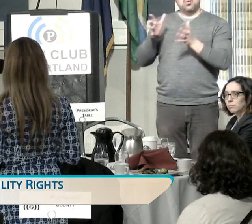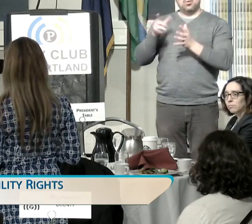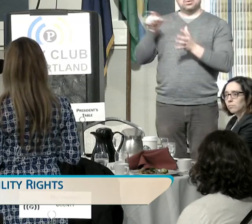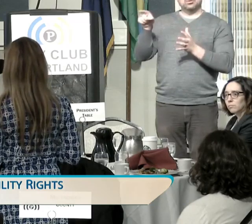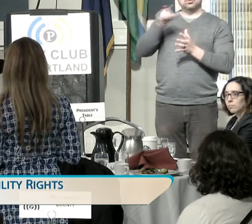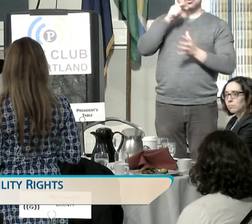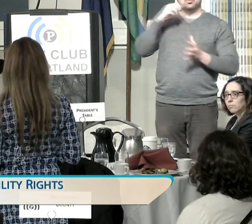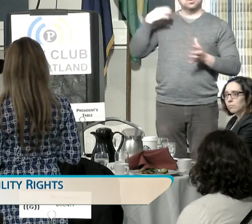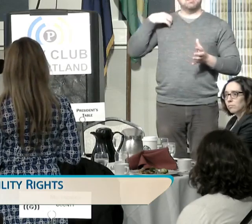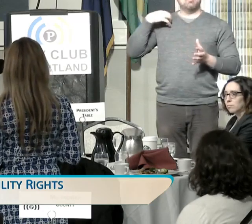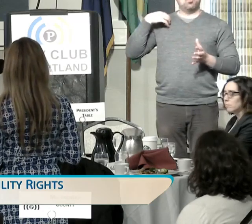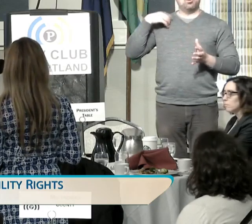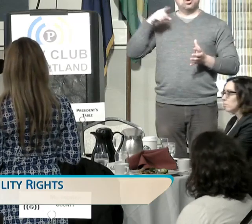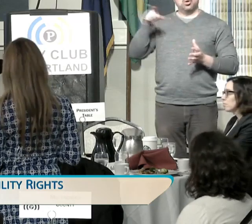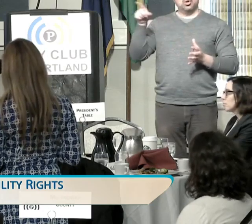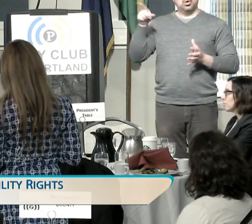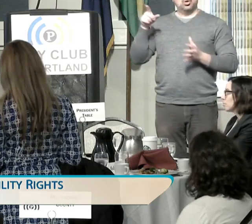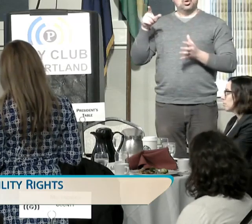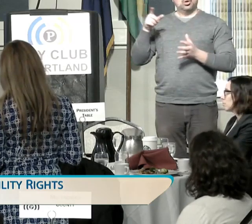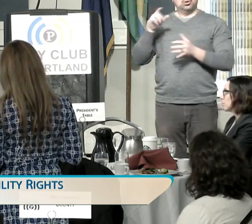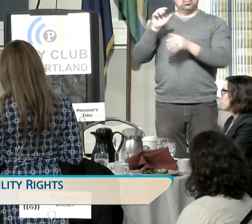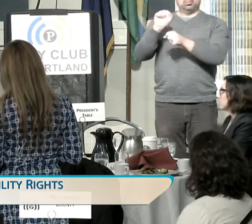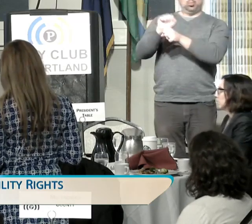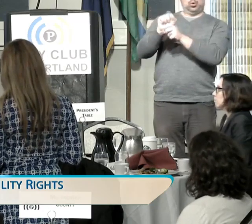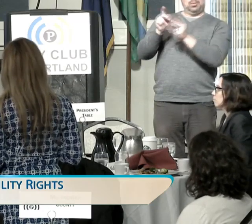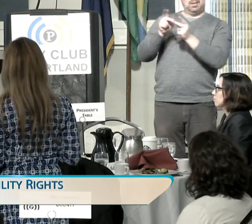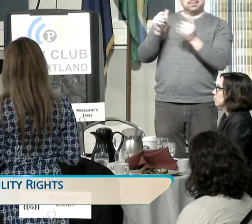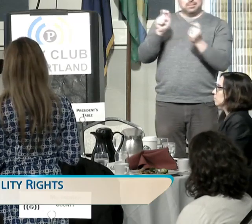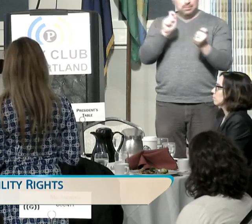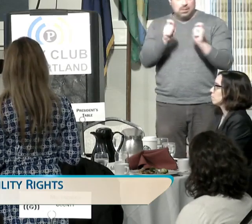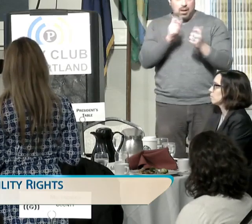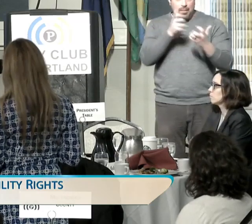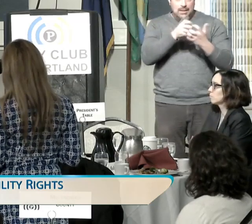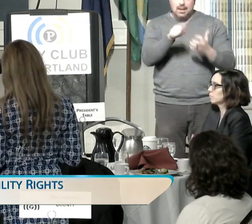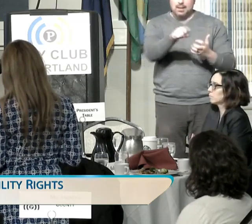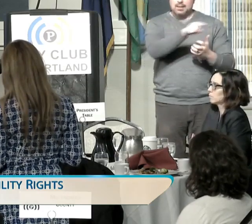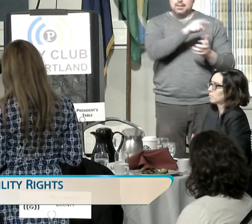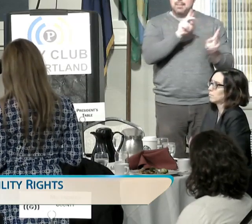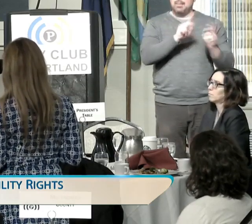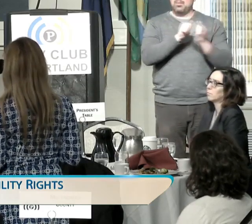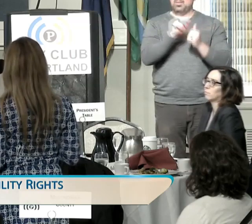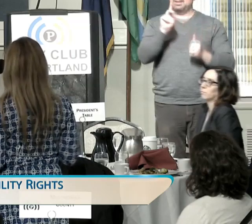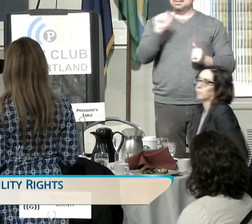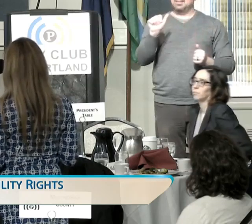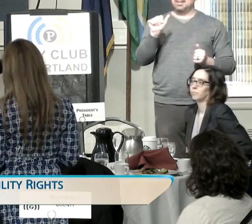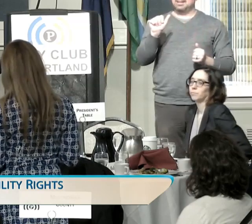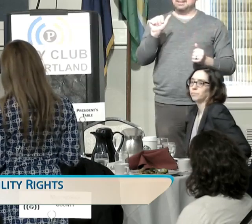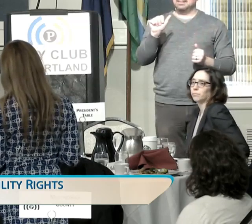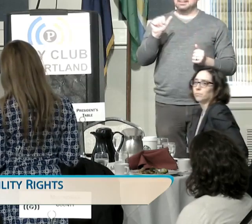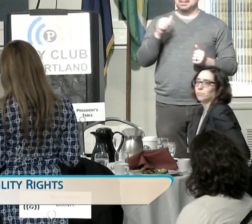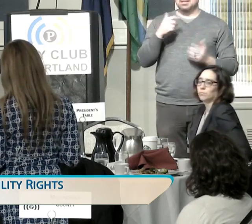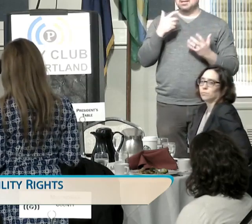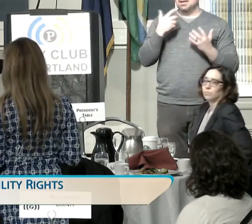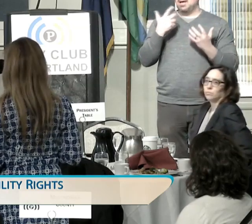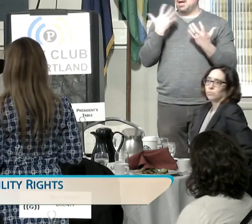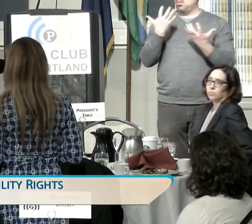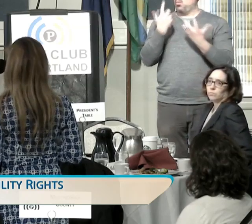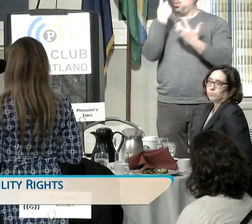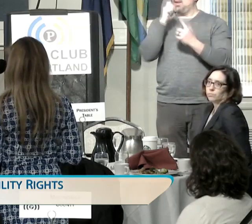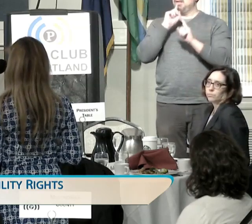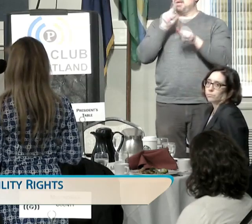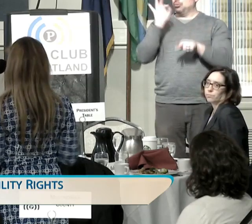implement accommodations in the workplace for people with disabilities? And just as an anecdote, I just want to say